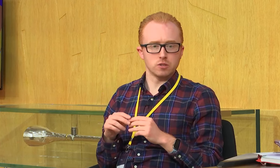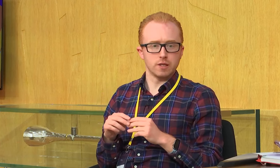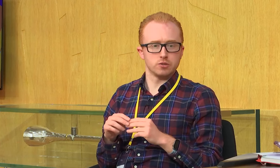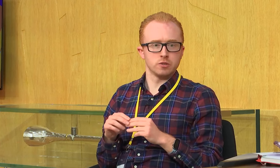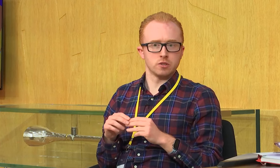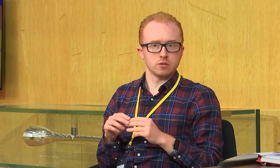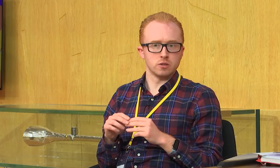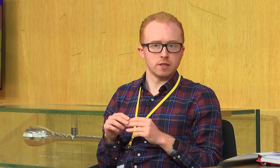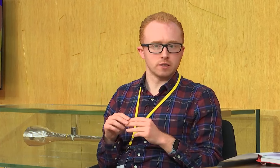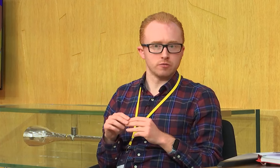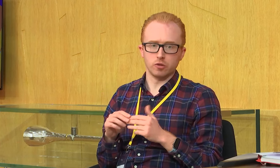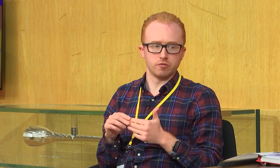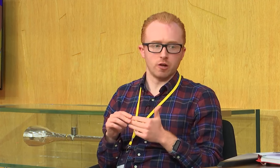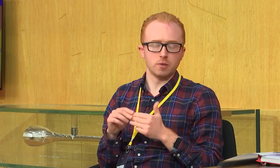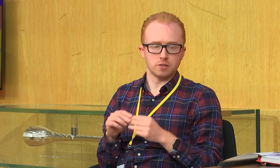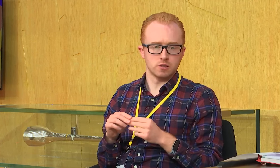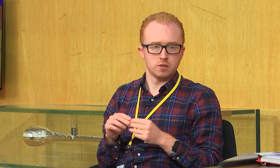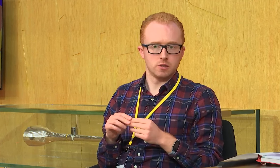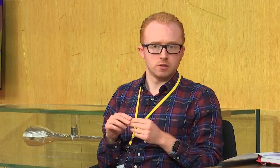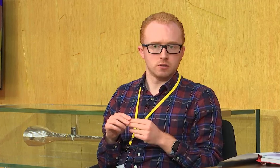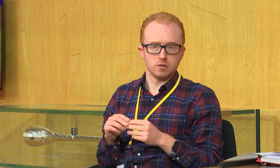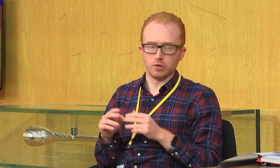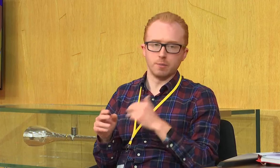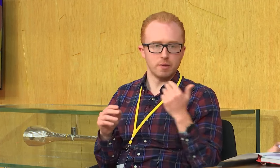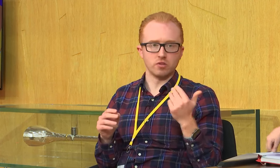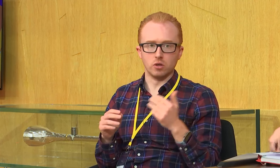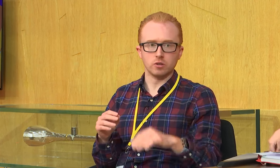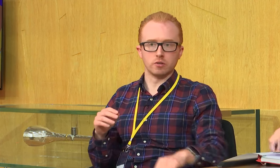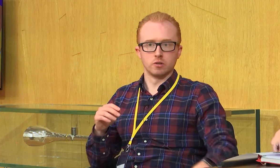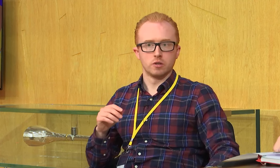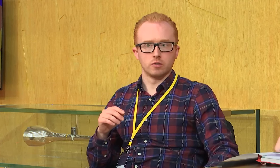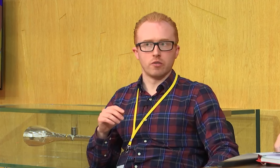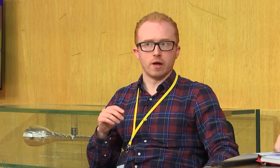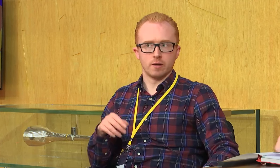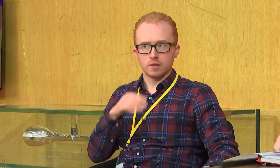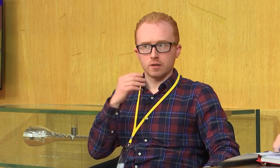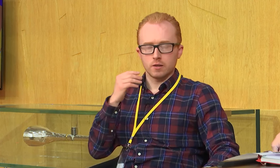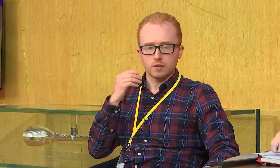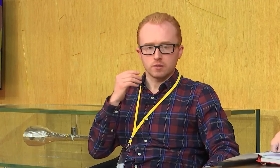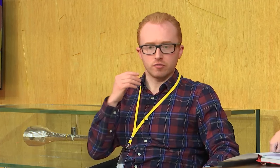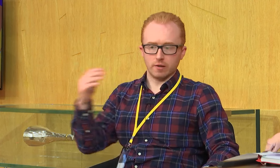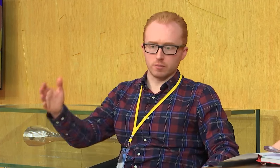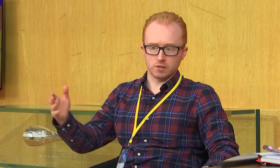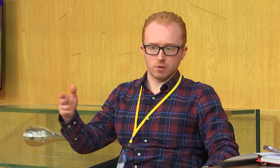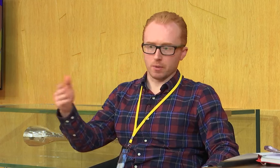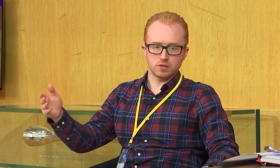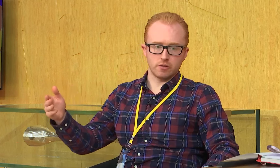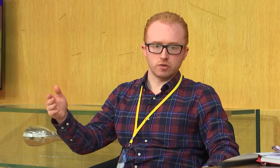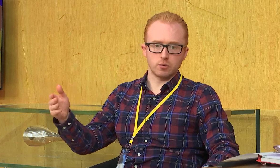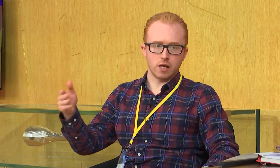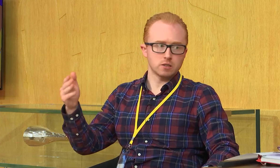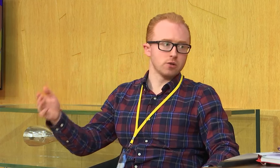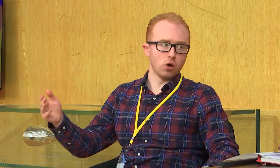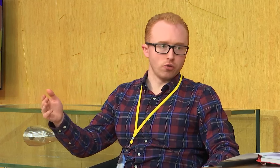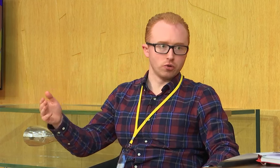my course lecturers until like 4 or 5 months, or maybe even longer than that. Months after